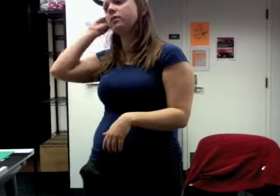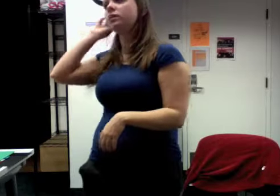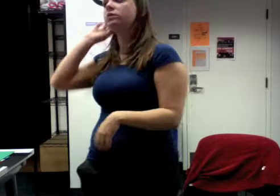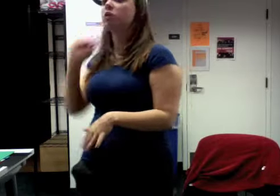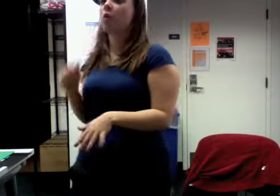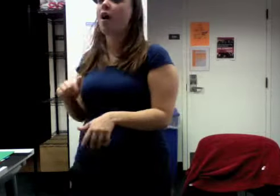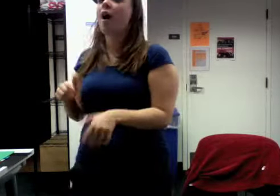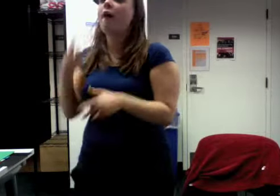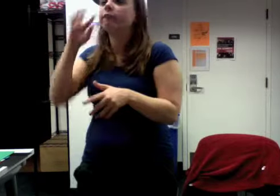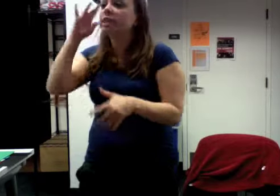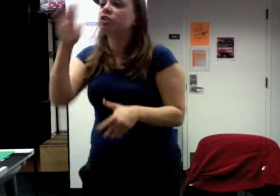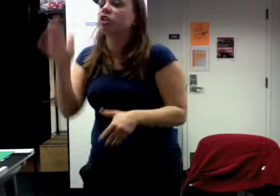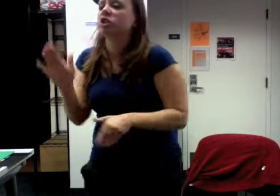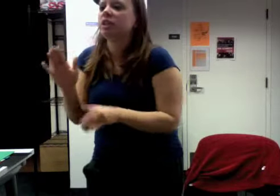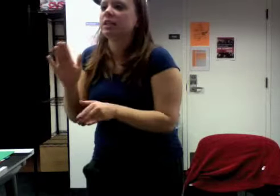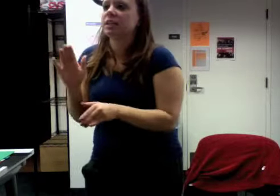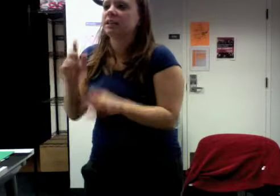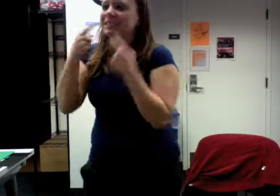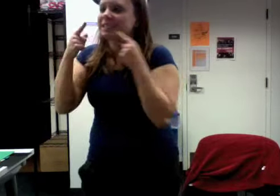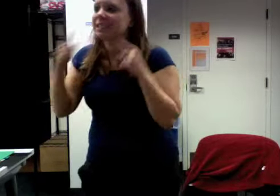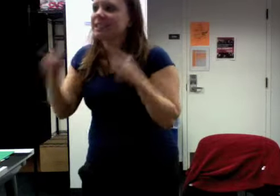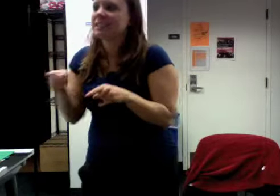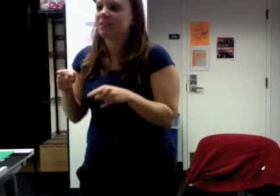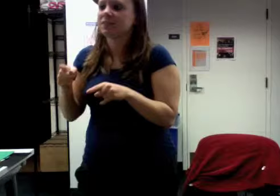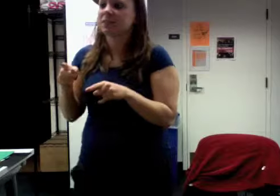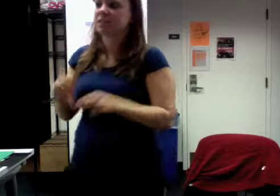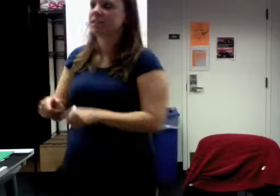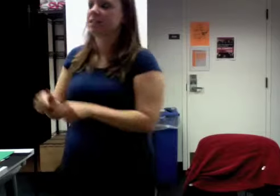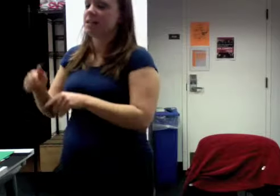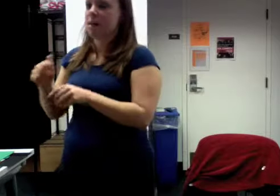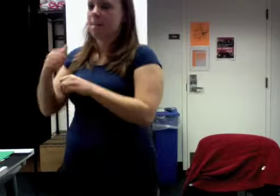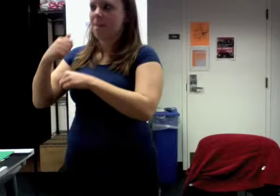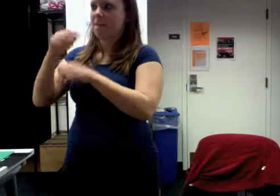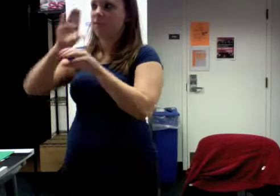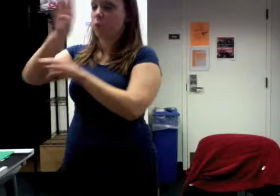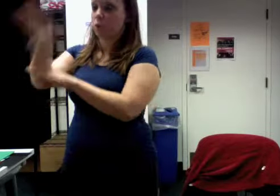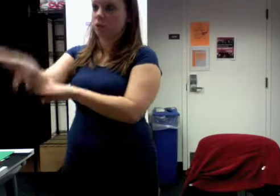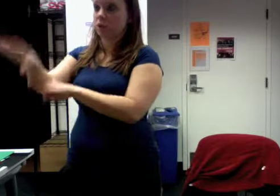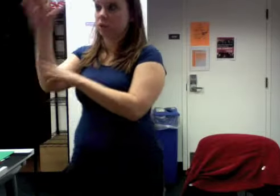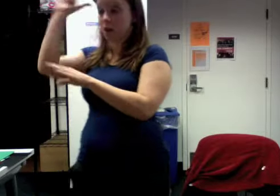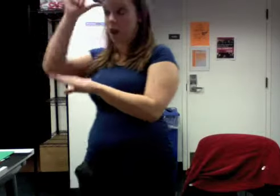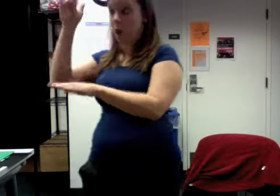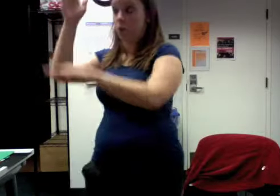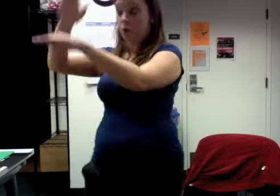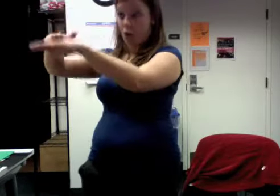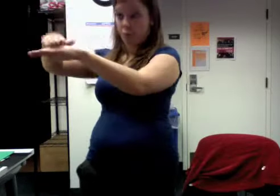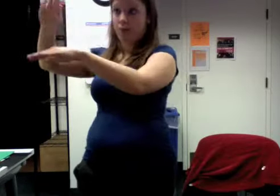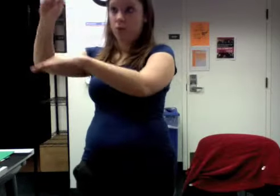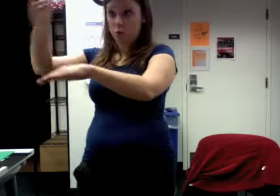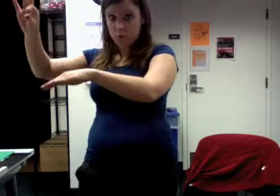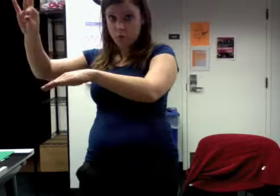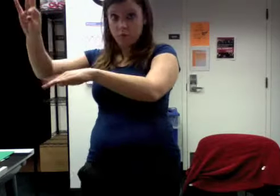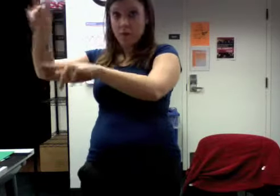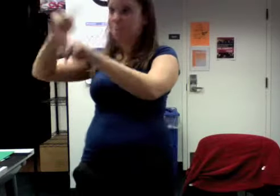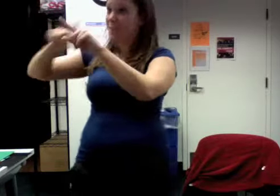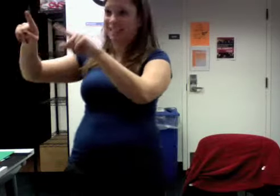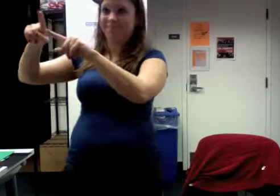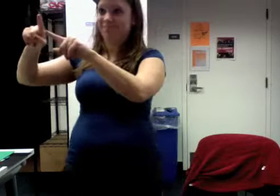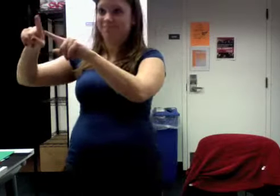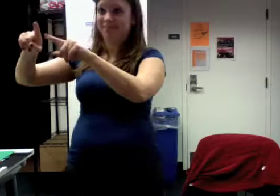the roof, and there's no gentle tug on the leg. Instead, the man goes thump, shooting up the chimney, gets stuck. It would have, in all